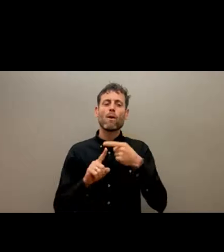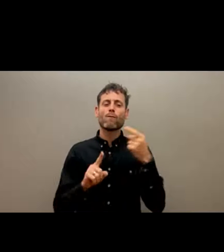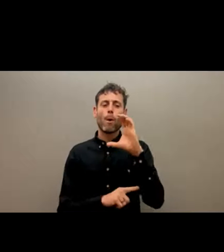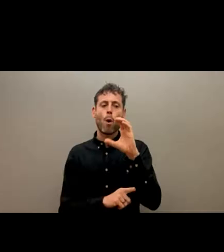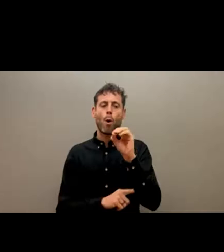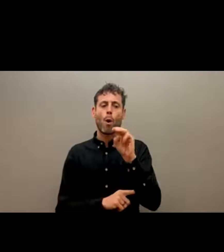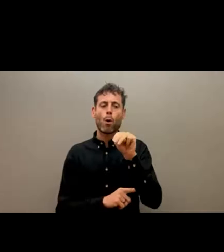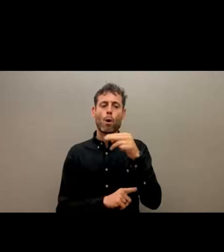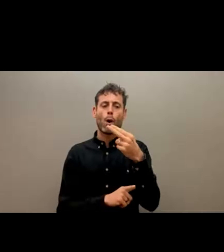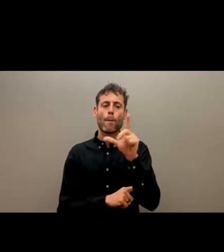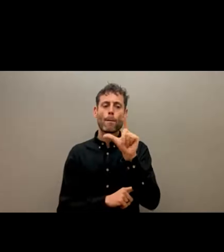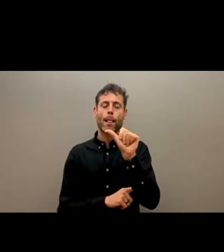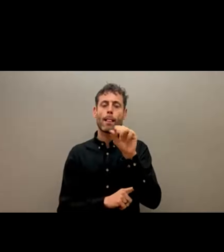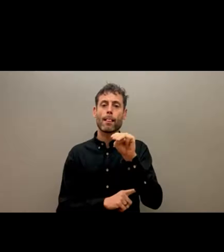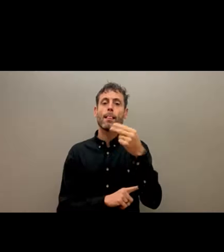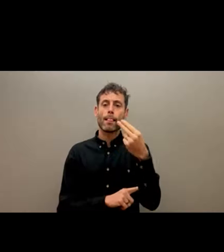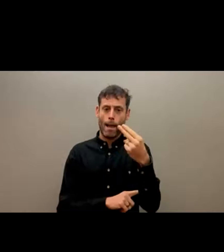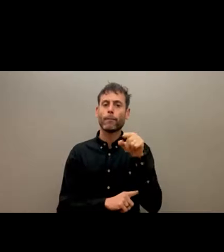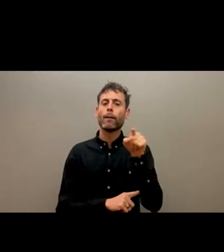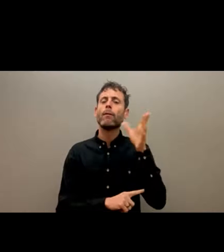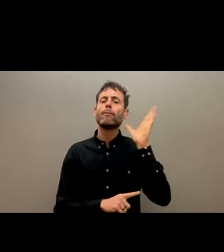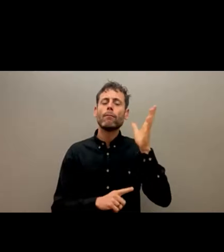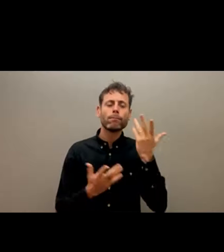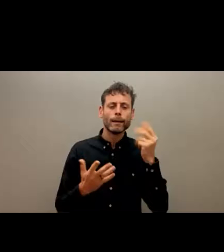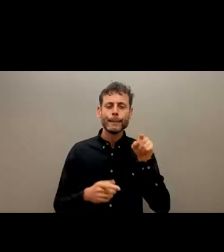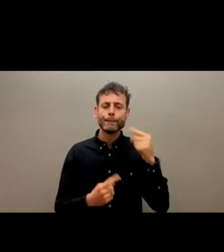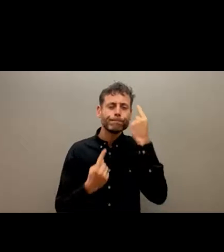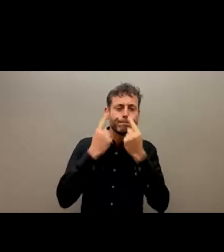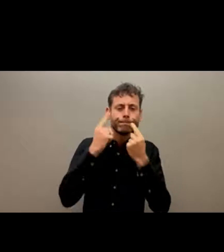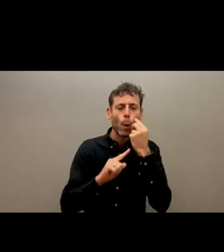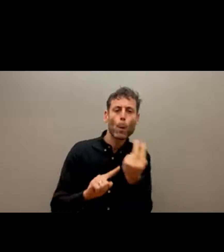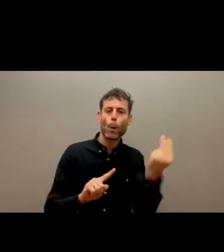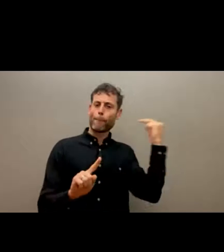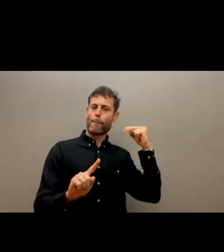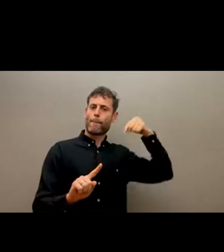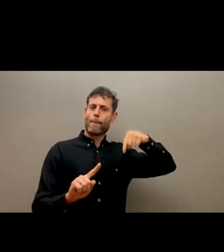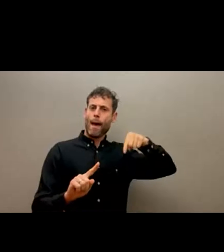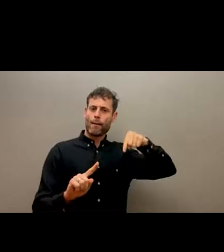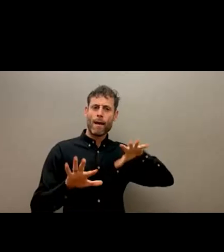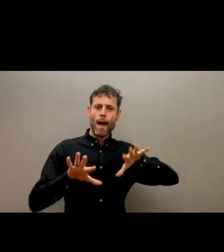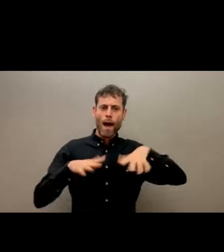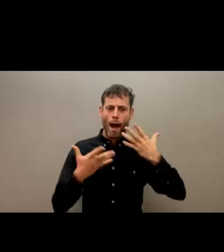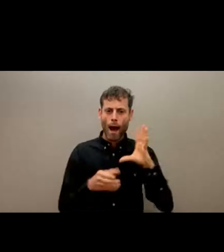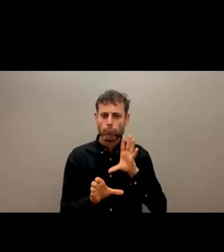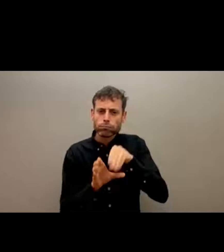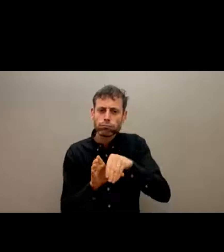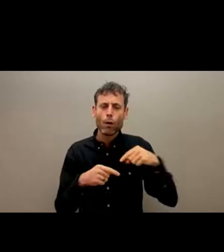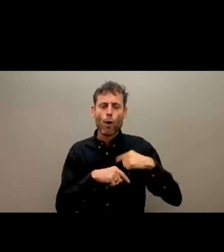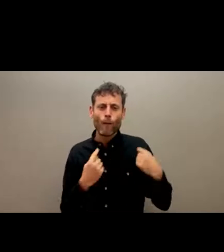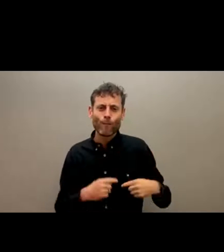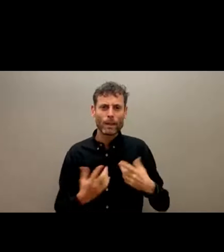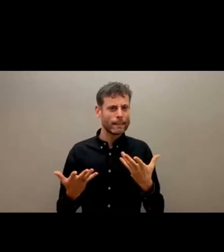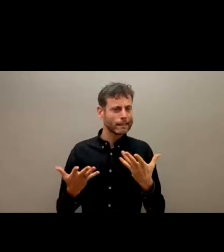global pandemic, and as well as the future questions that raises for us and what the future might look like. We'll also have Ailey,